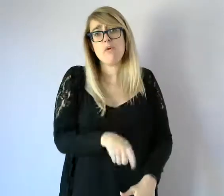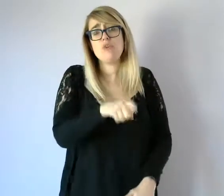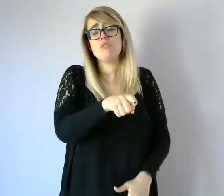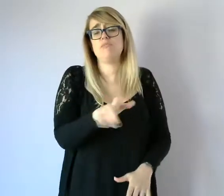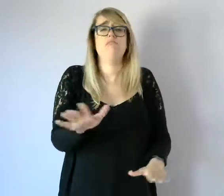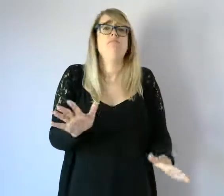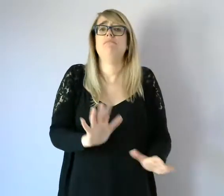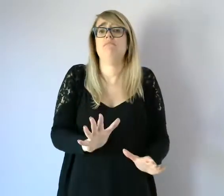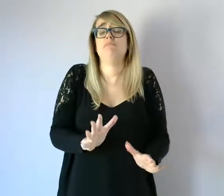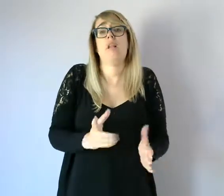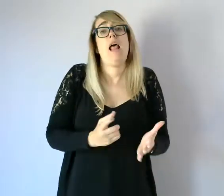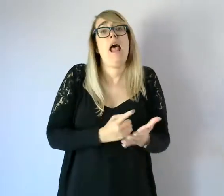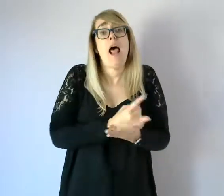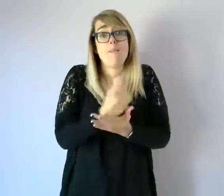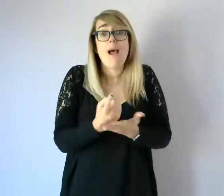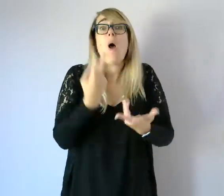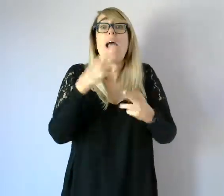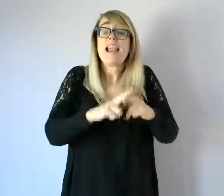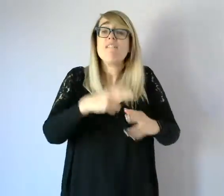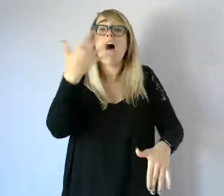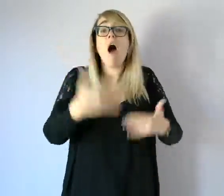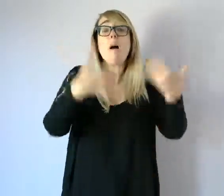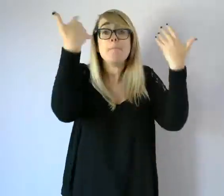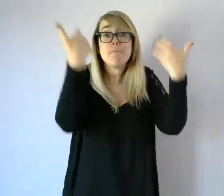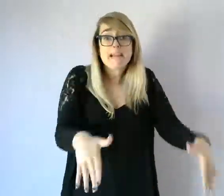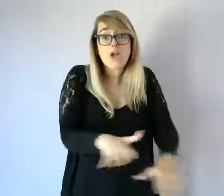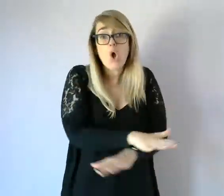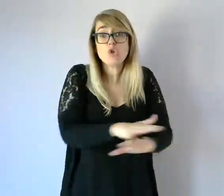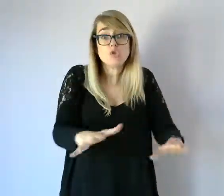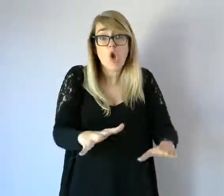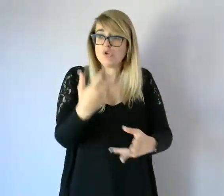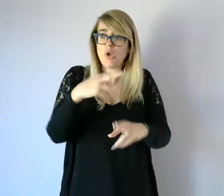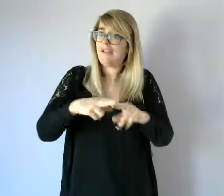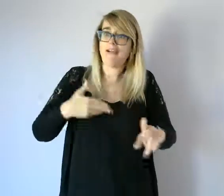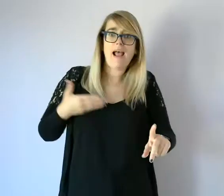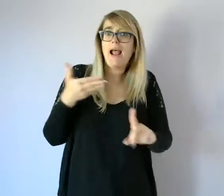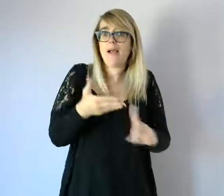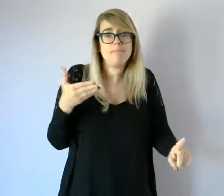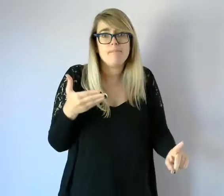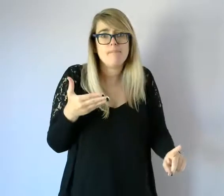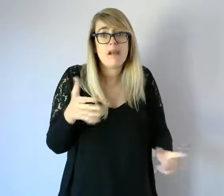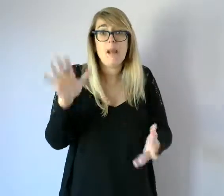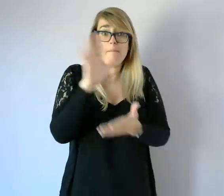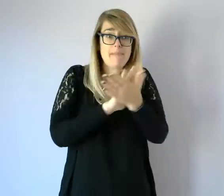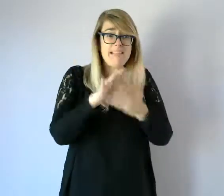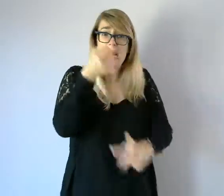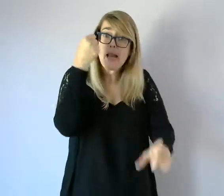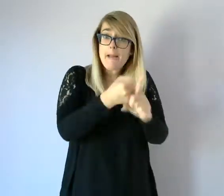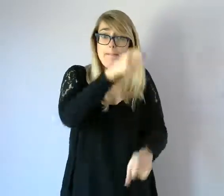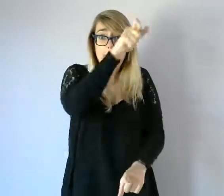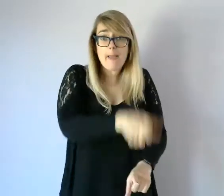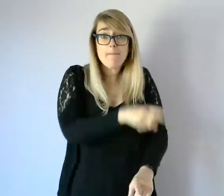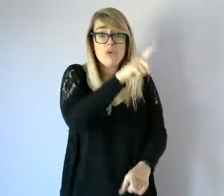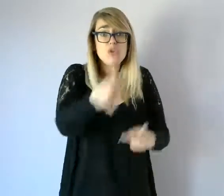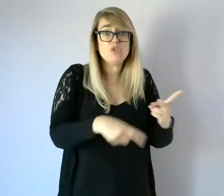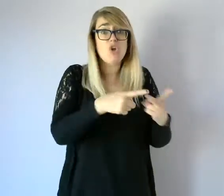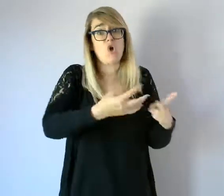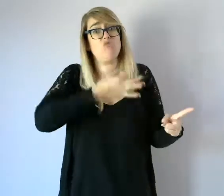on whether harm was caused and on the impact of the harm or risk of harm on the individual.